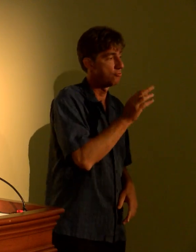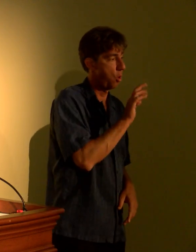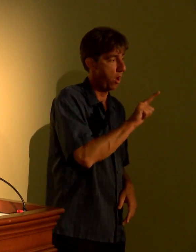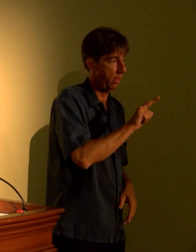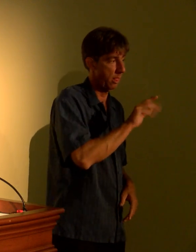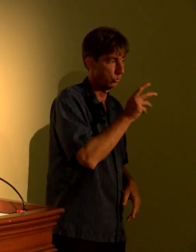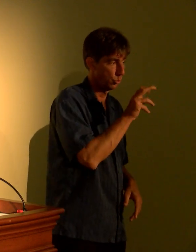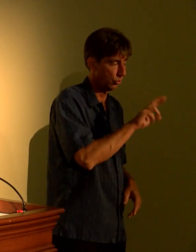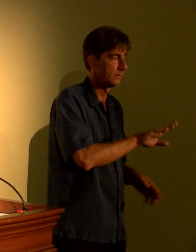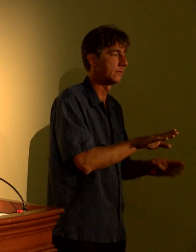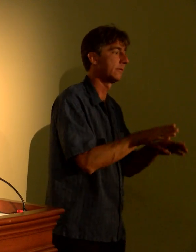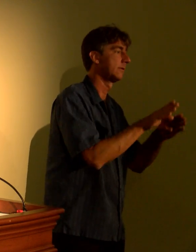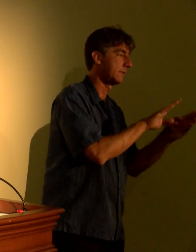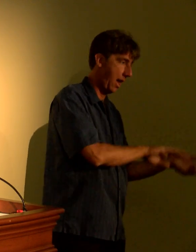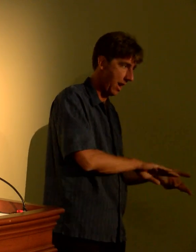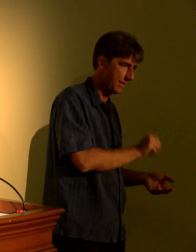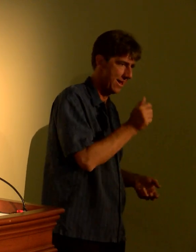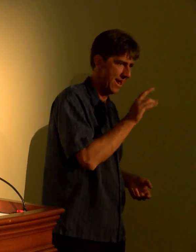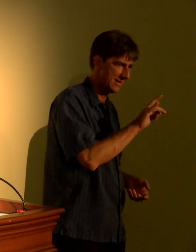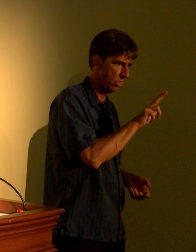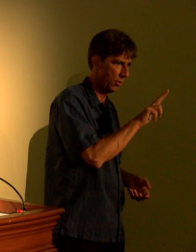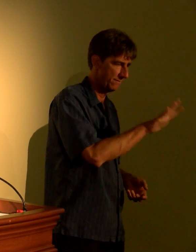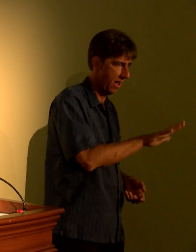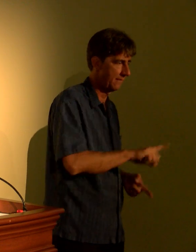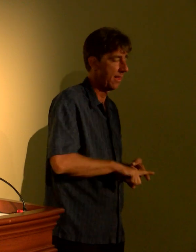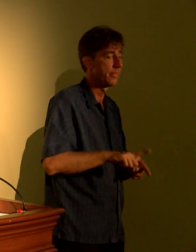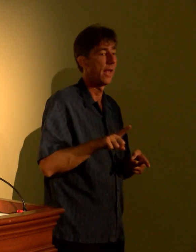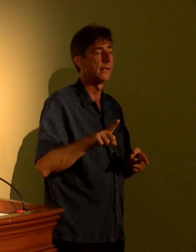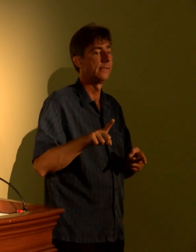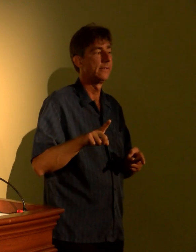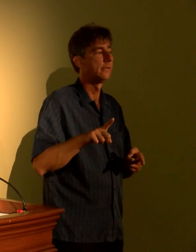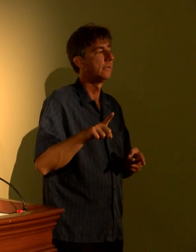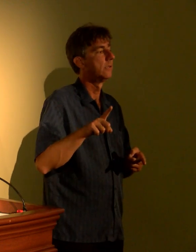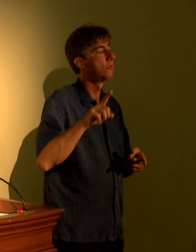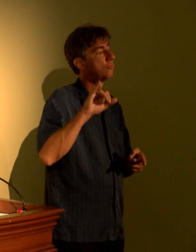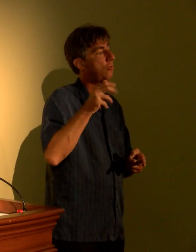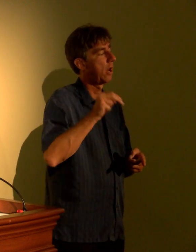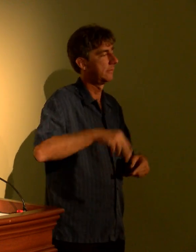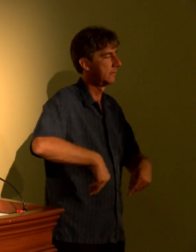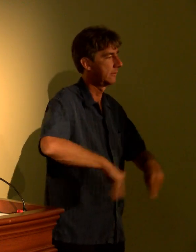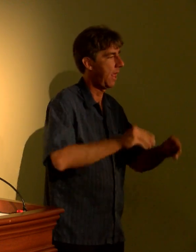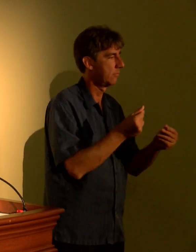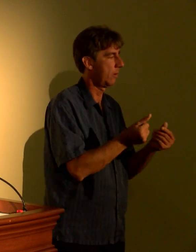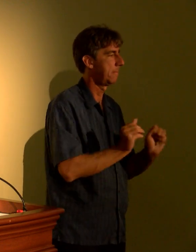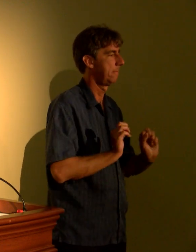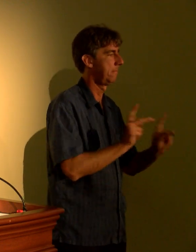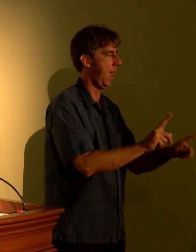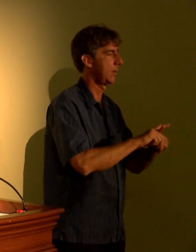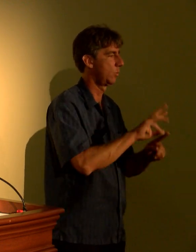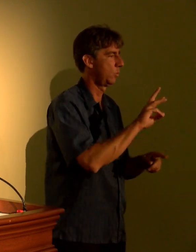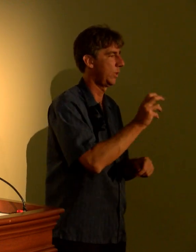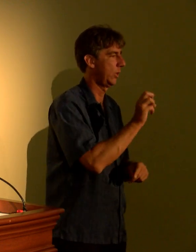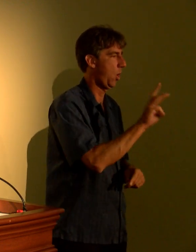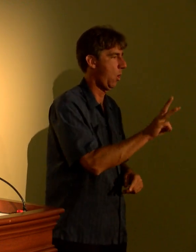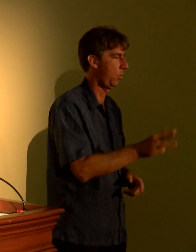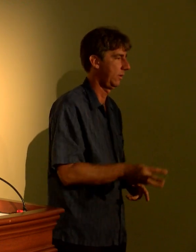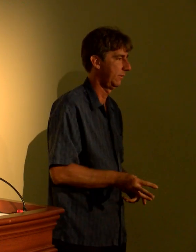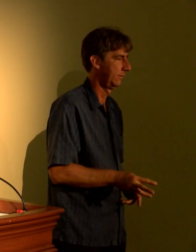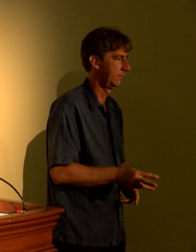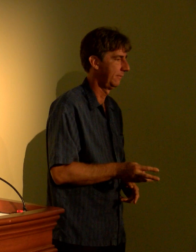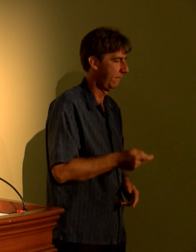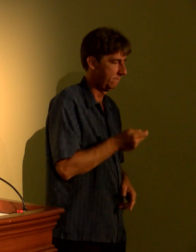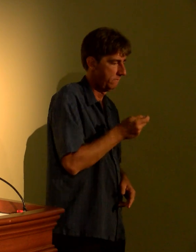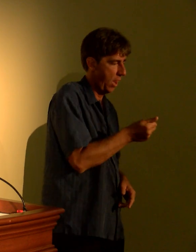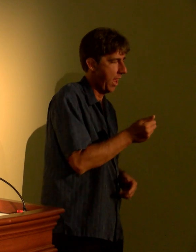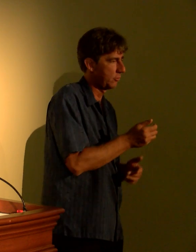in 1835, John sells the property back to his widow for a fraction of the price, so that she's the outright owner.